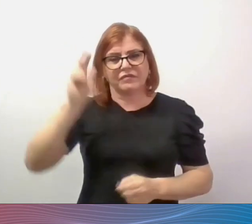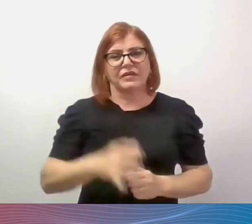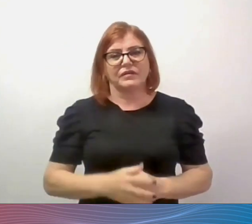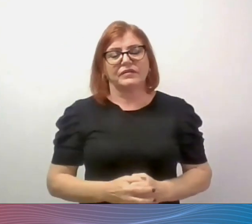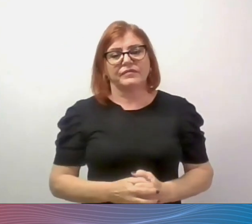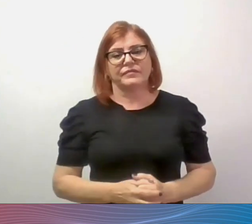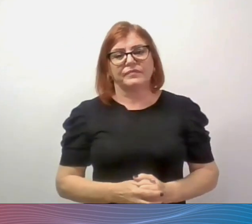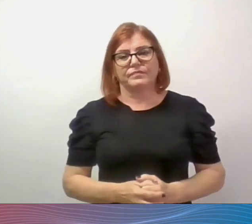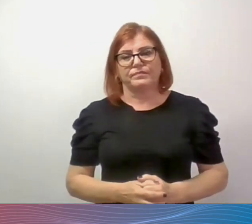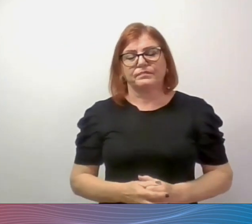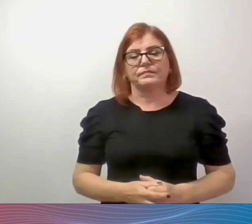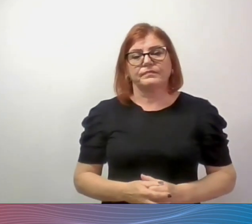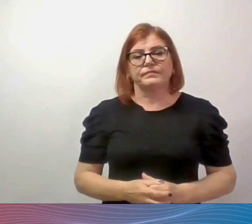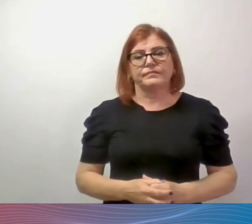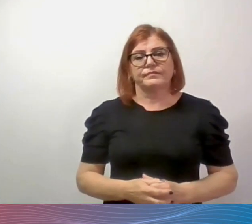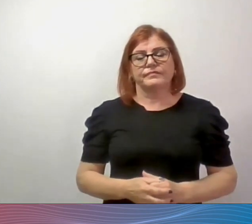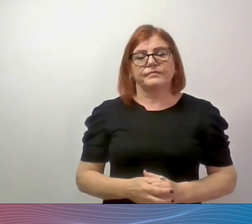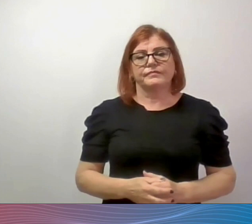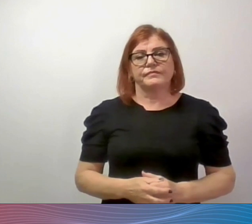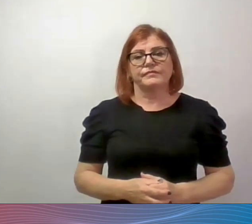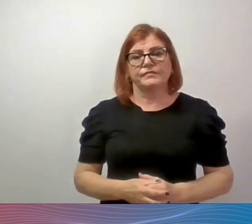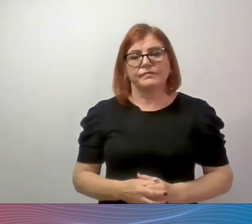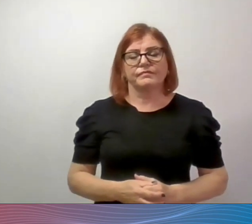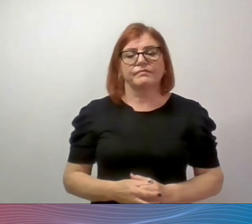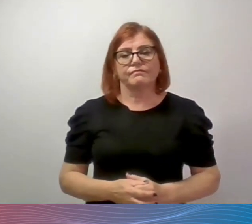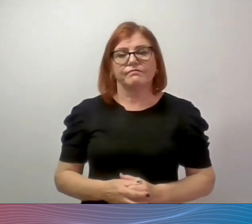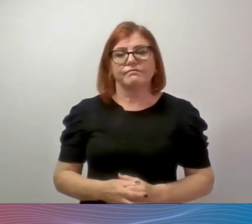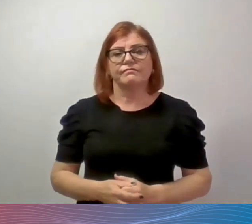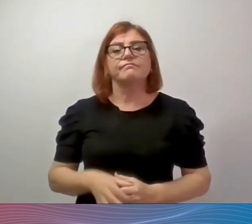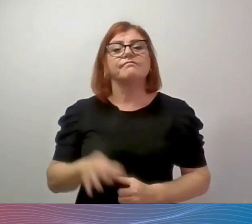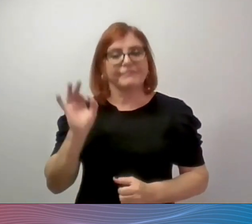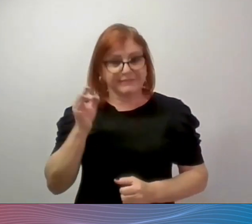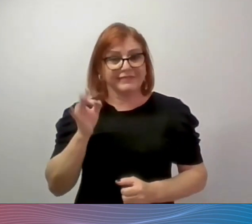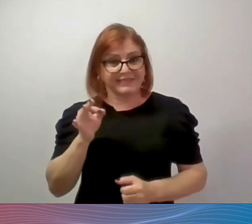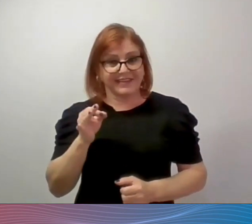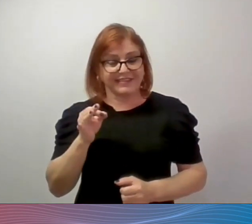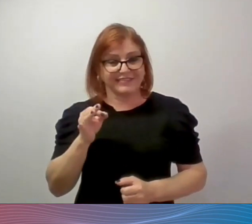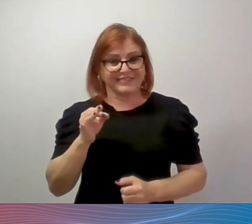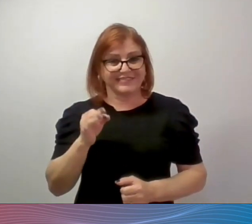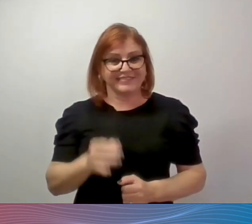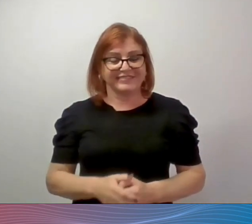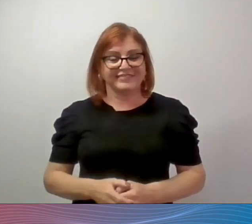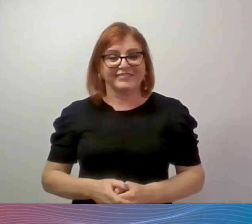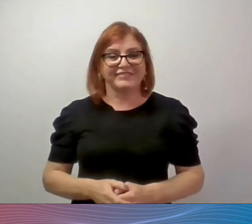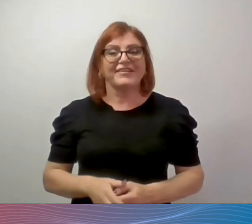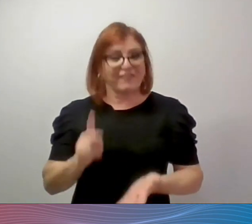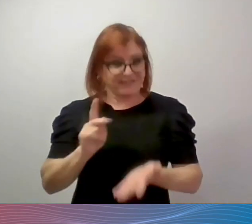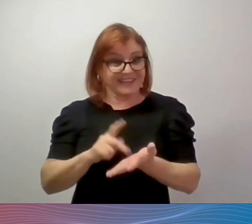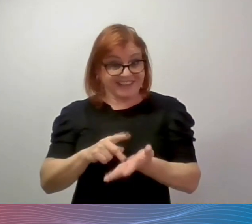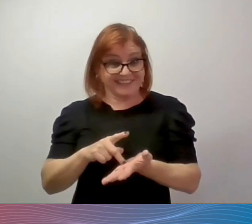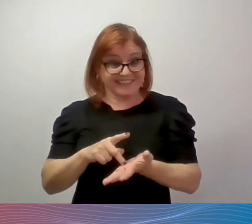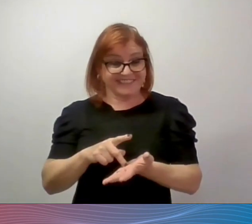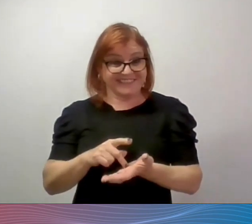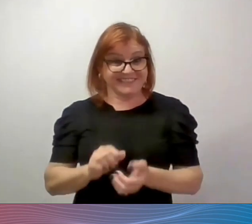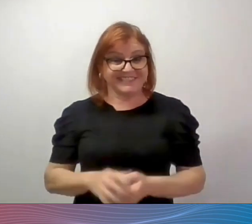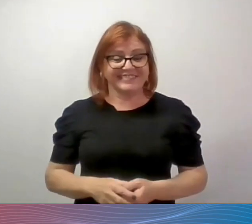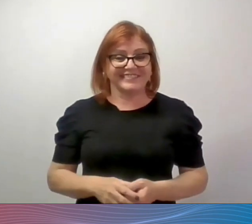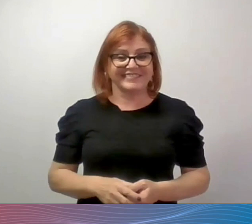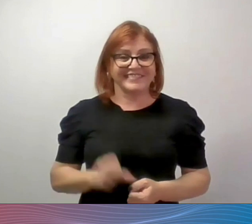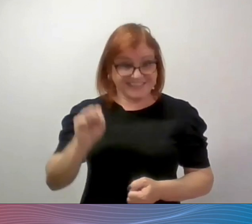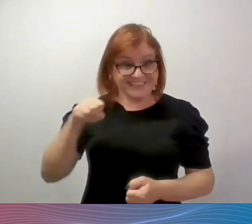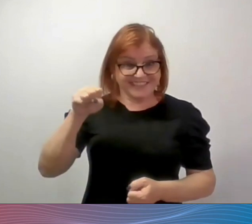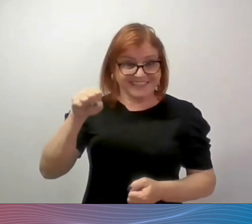things. Vocês concordam comigo ou não? Do you agree with me or not? Se você viver todo o